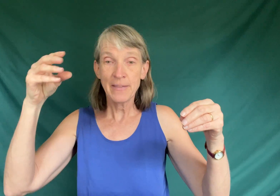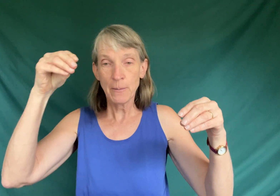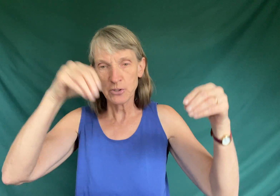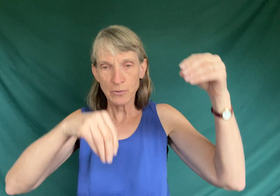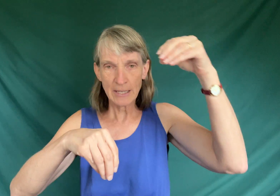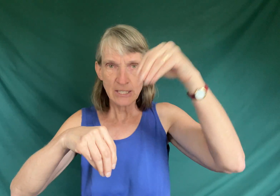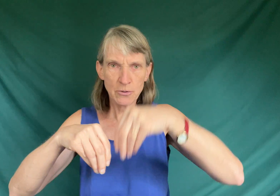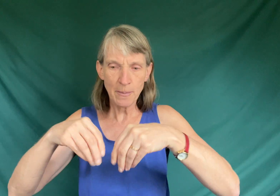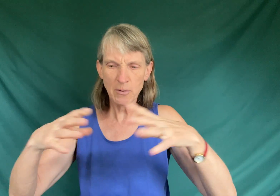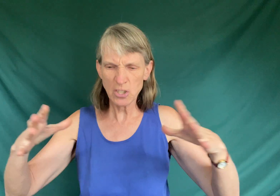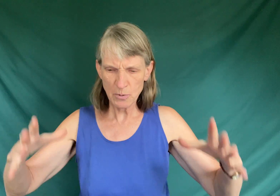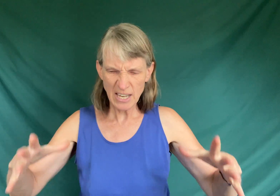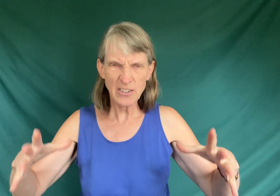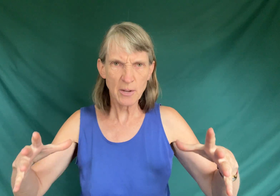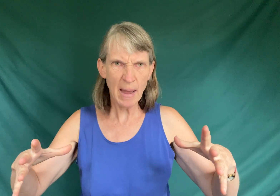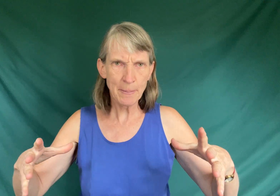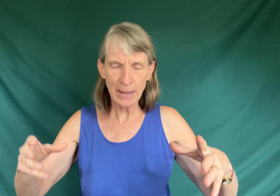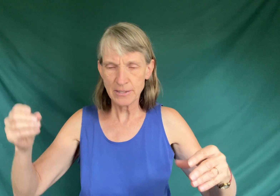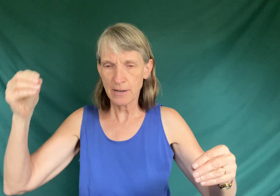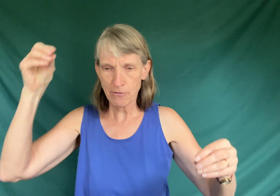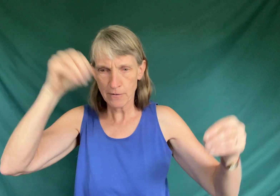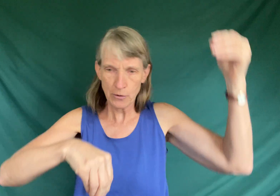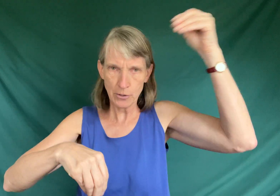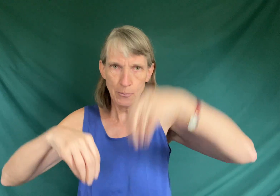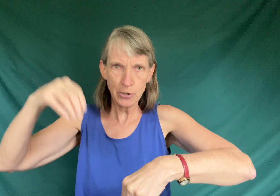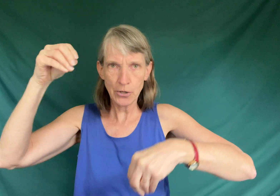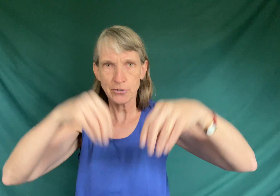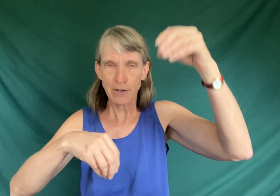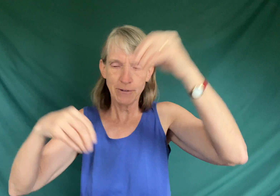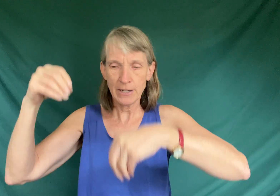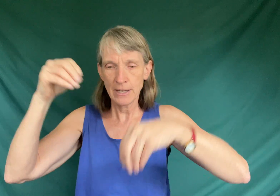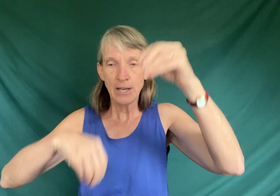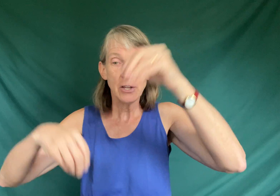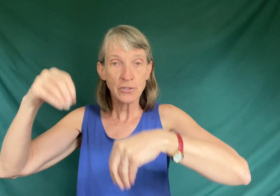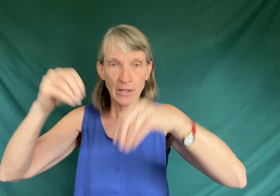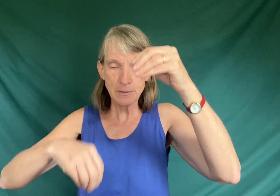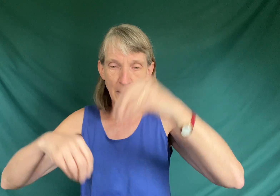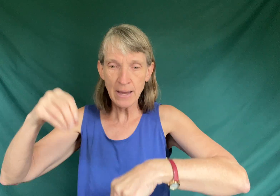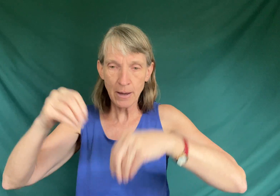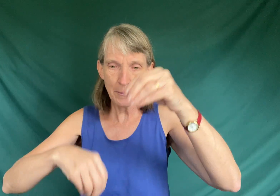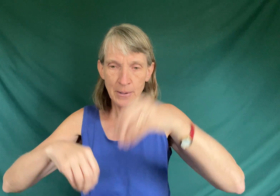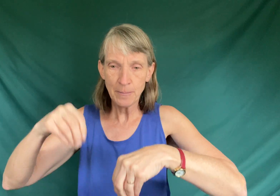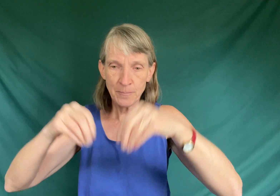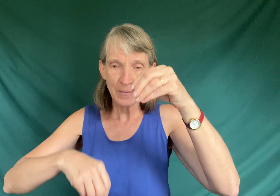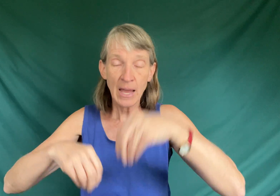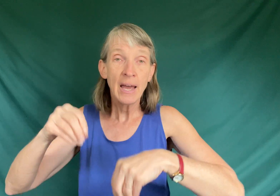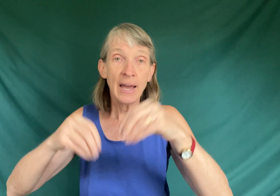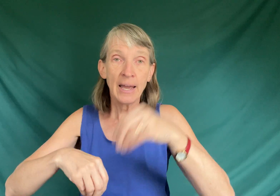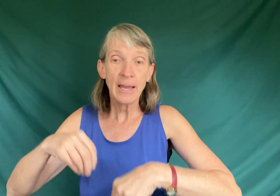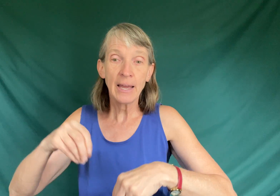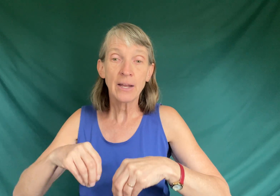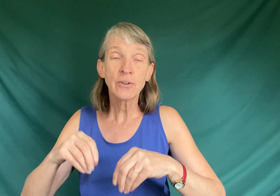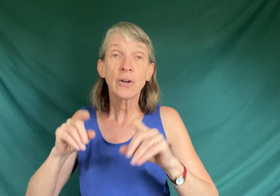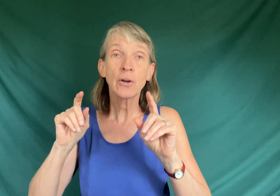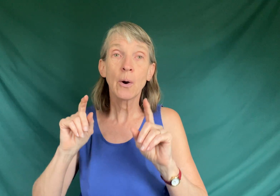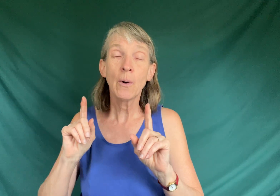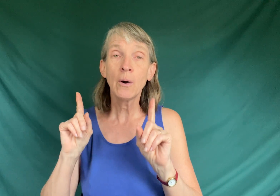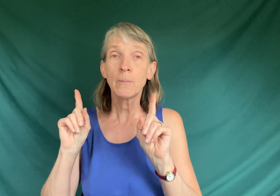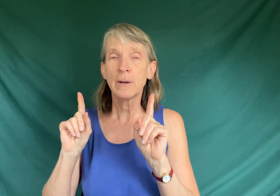that one's really easy to remember. Just pretend there's a backpack sitting in front of you and you're putting all your stuff in. So that's pack up and go home. The